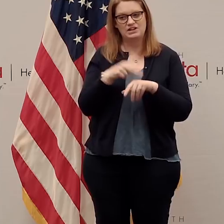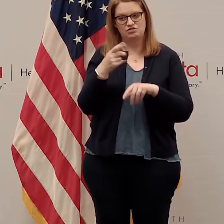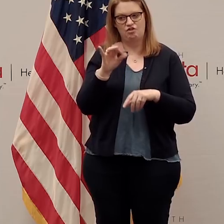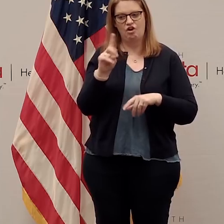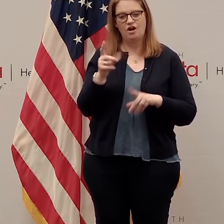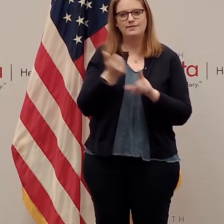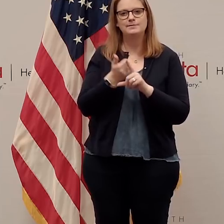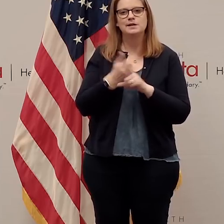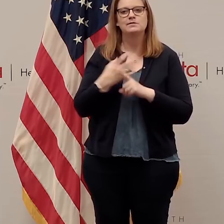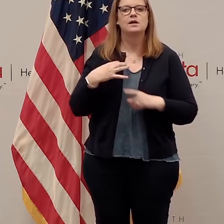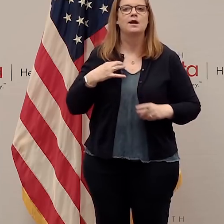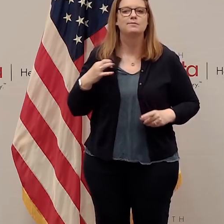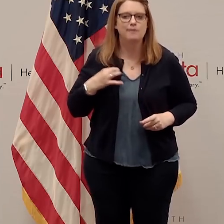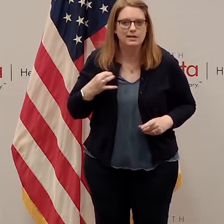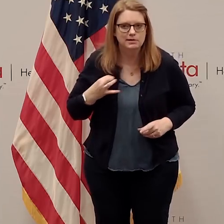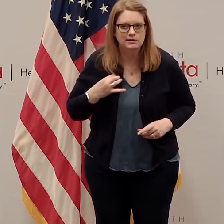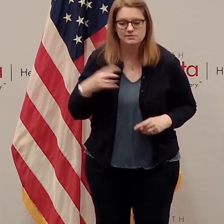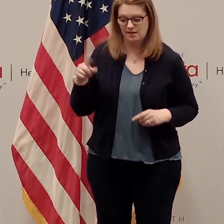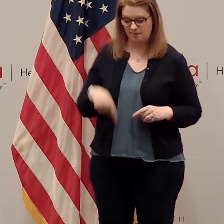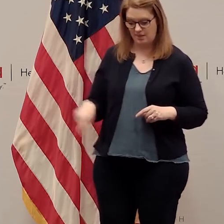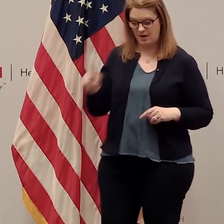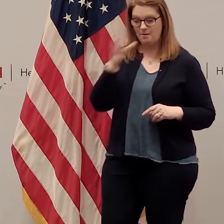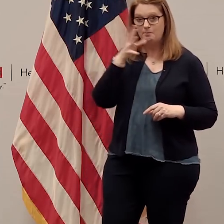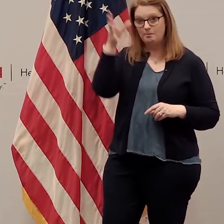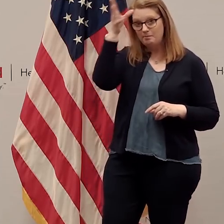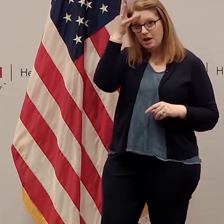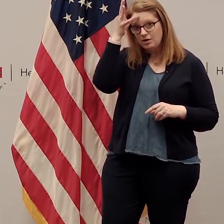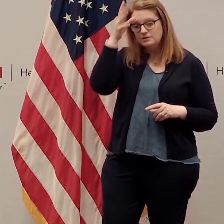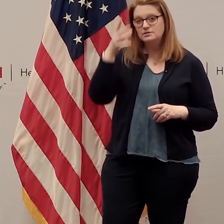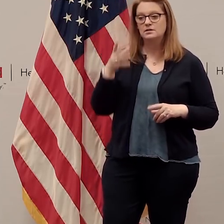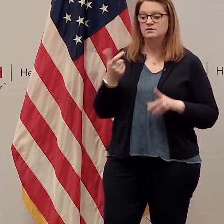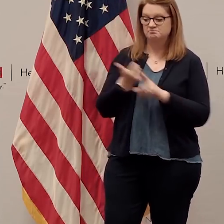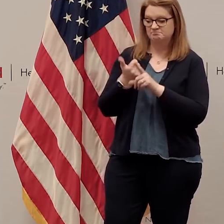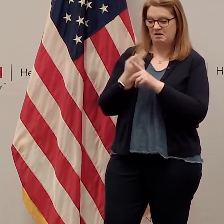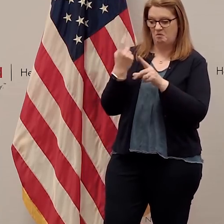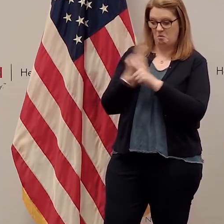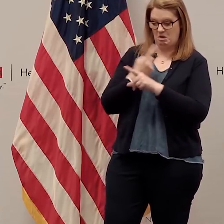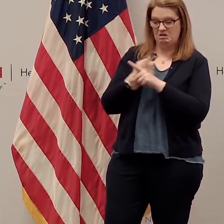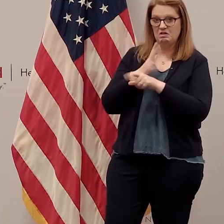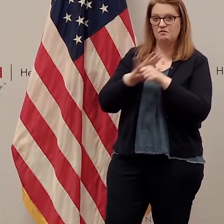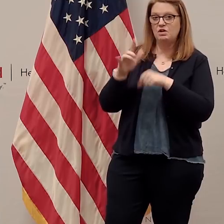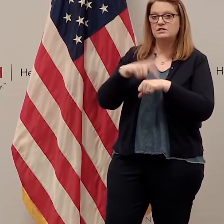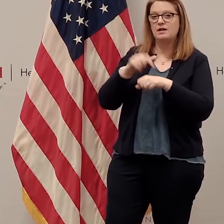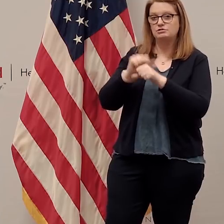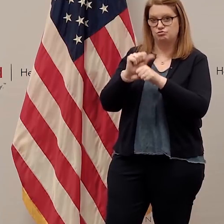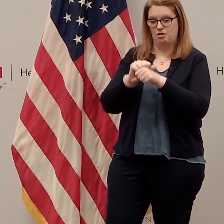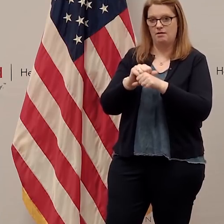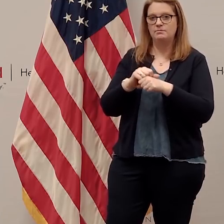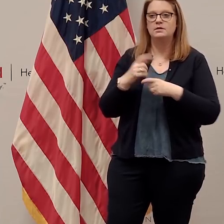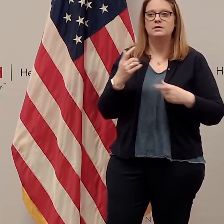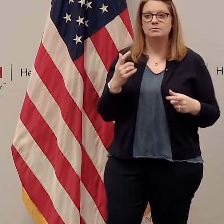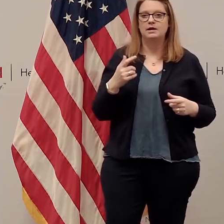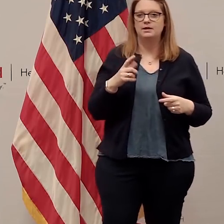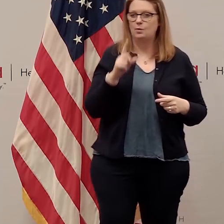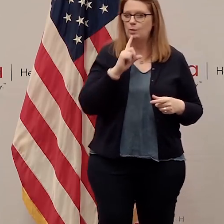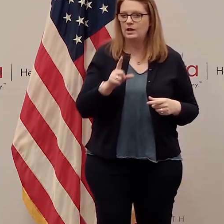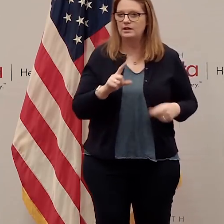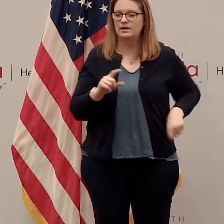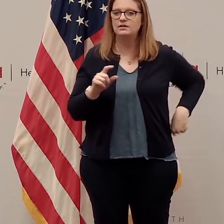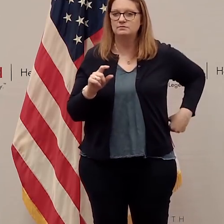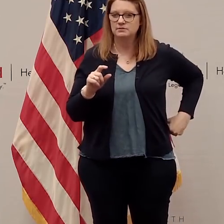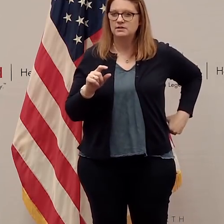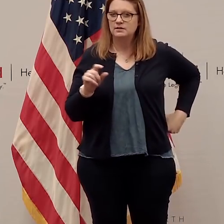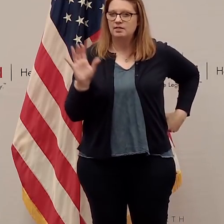also parents. They also often have a regular full-time job in the private sector, but it's their strong hearts,